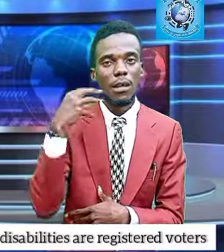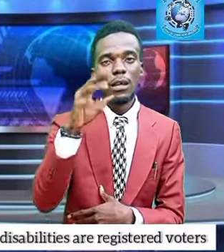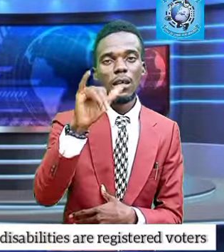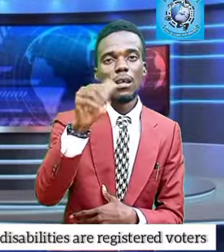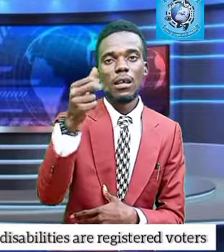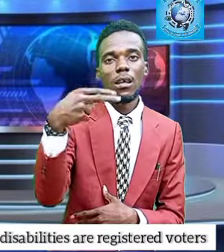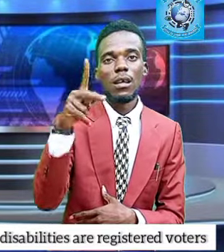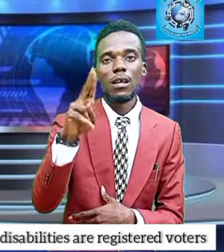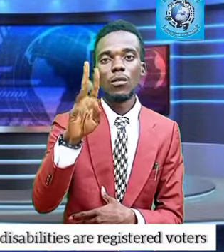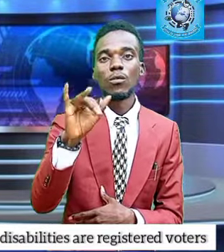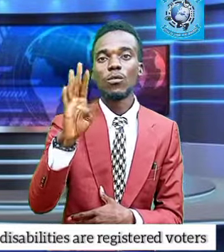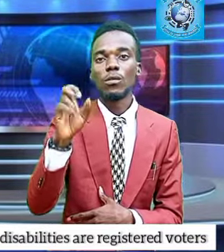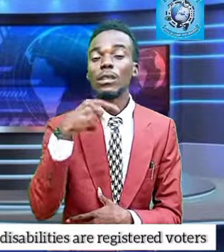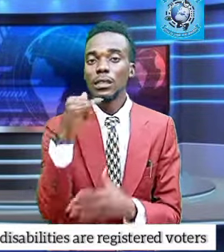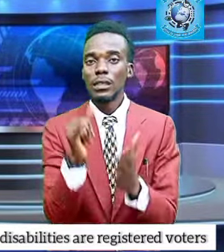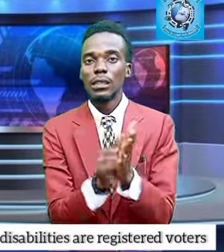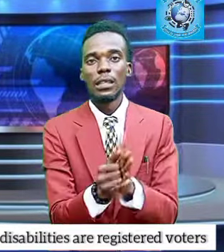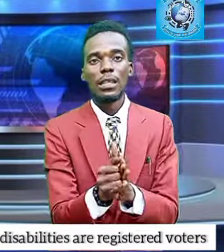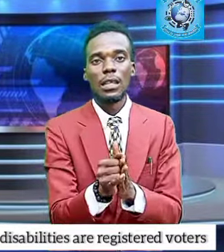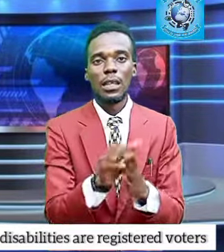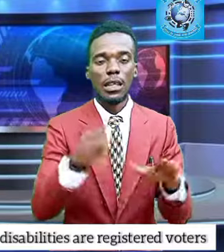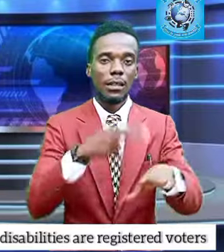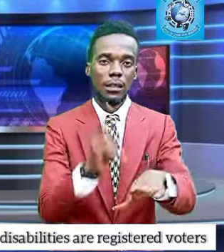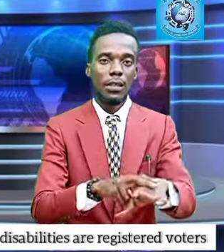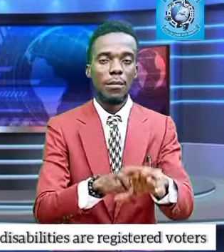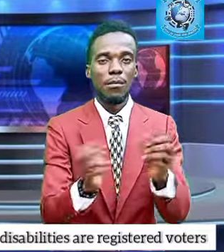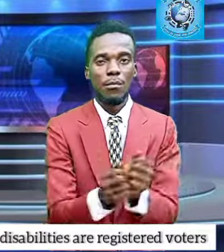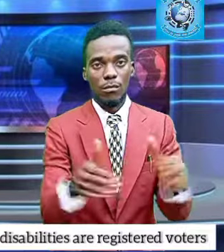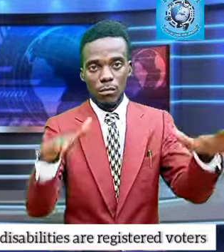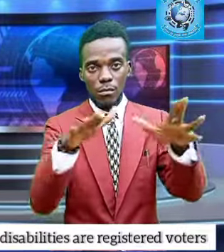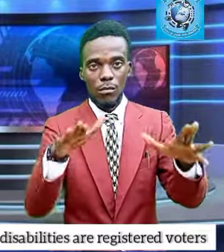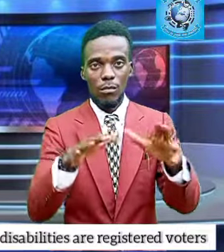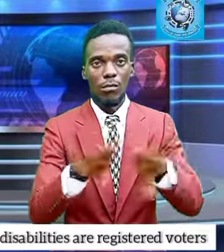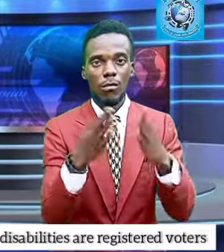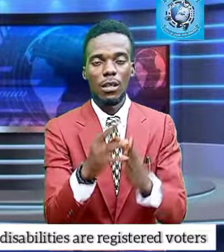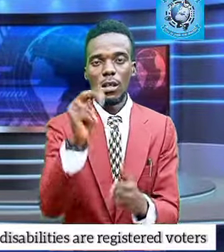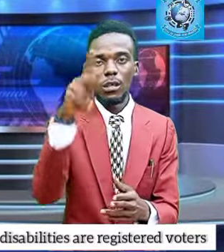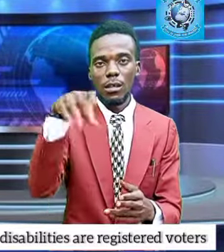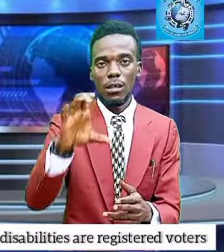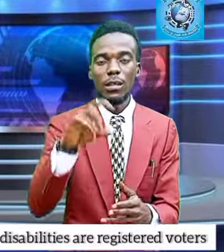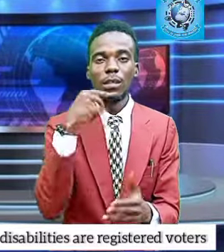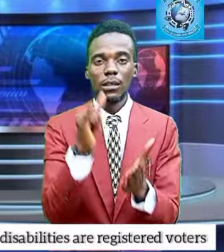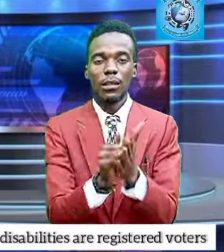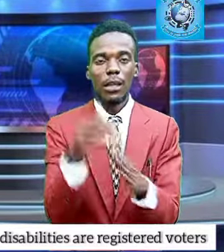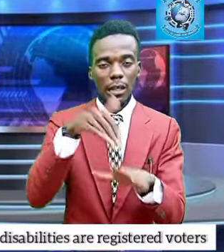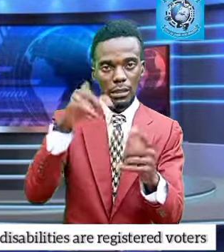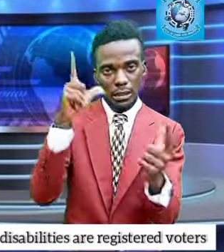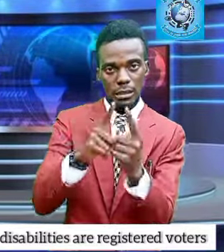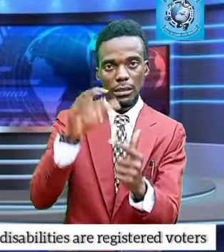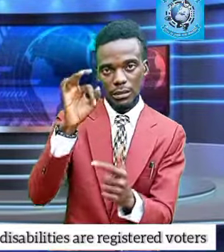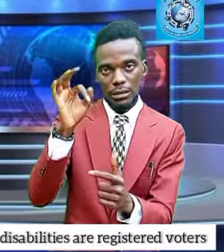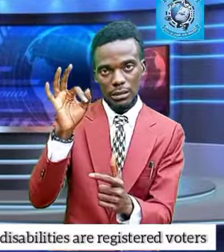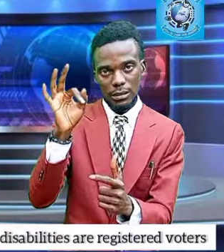Yakubu, said the National Population Commission (NPC) estimated that at least 19 Nigerians are living